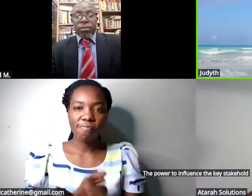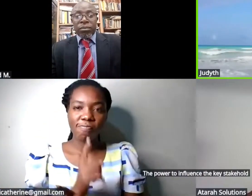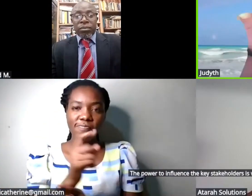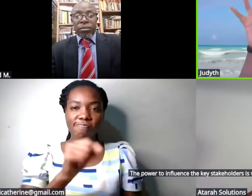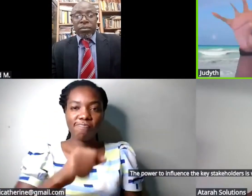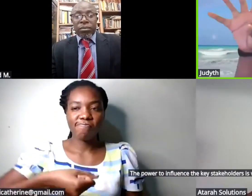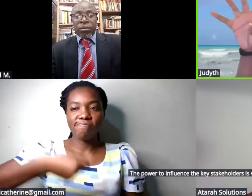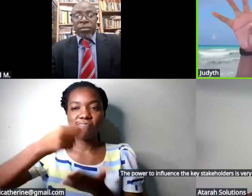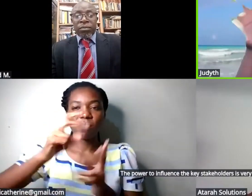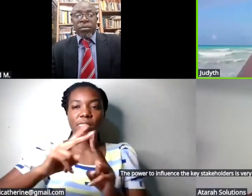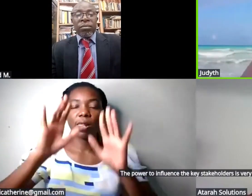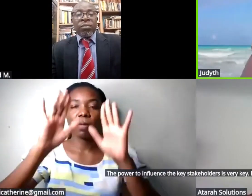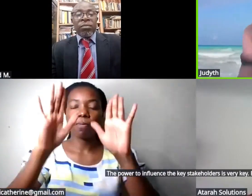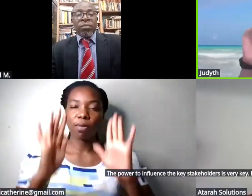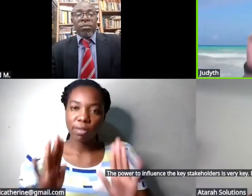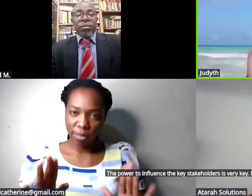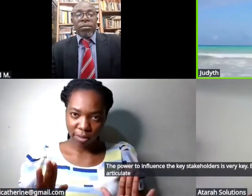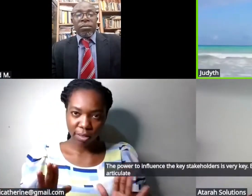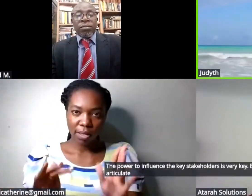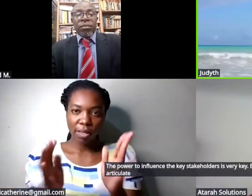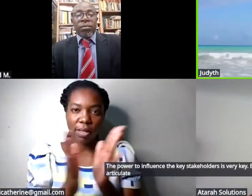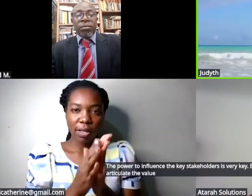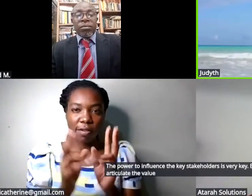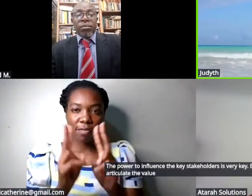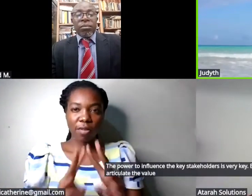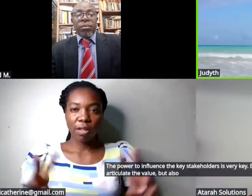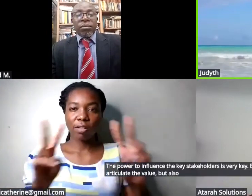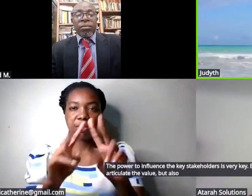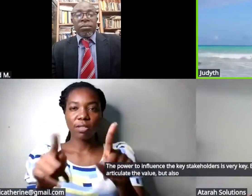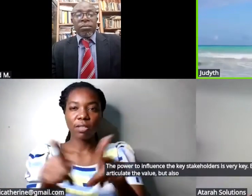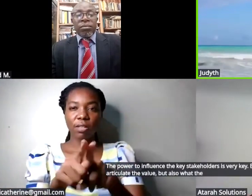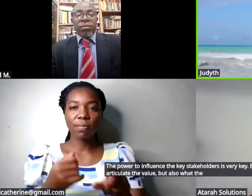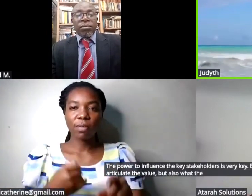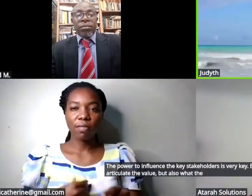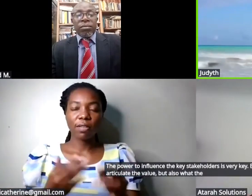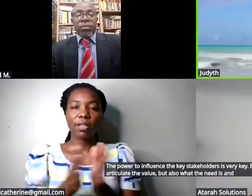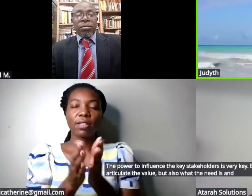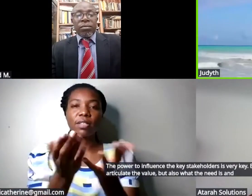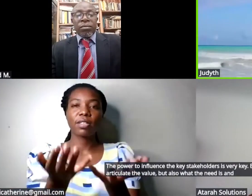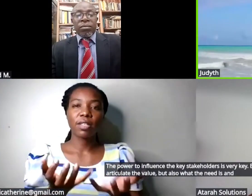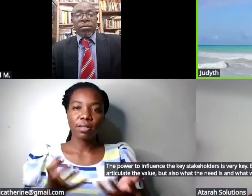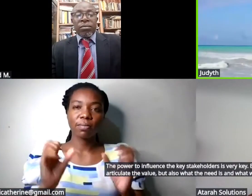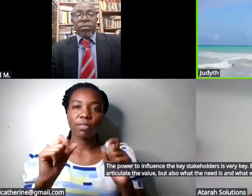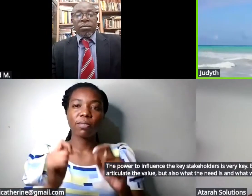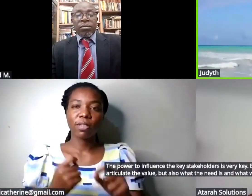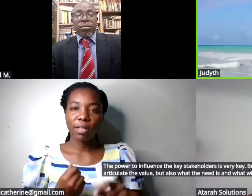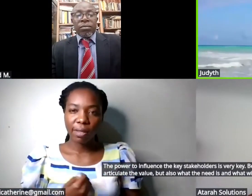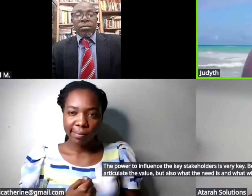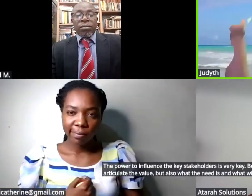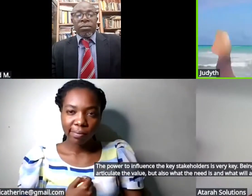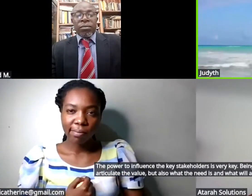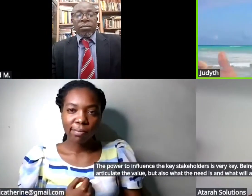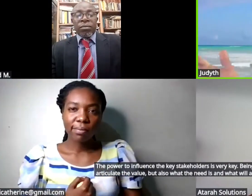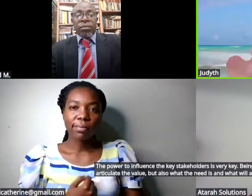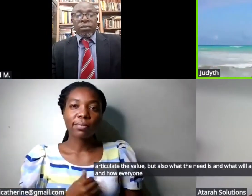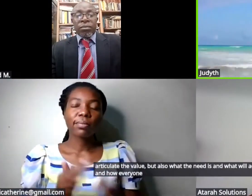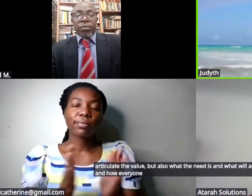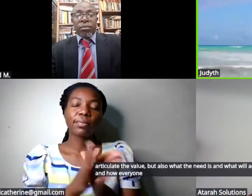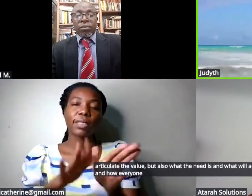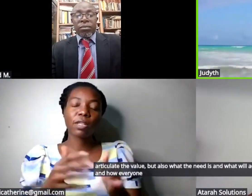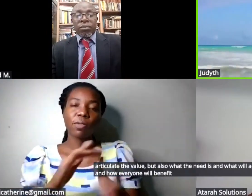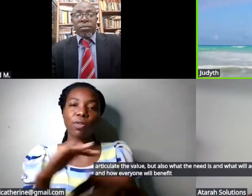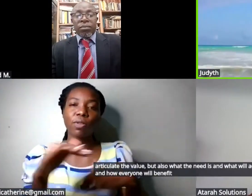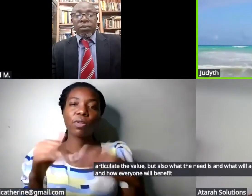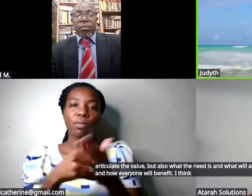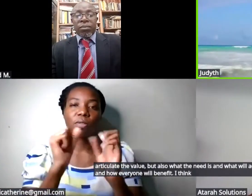Being able to articulate the value, but also what the need is and what will address that need and how everyone will benefit. I think